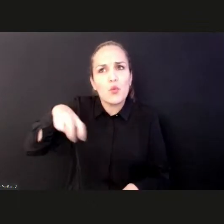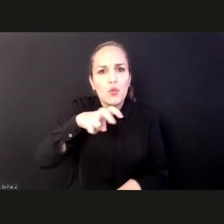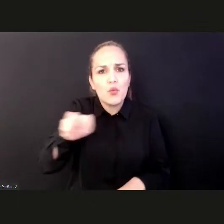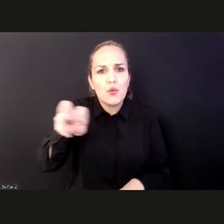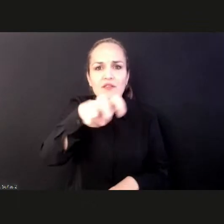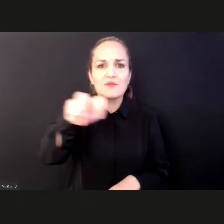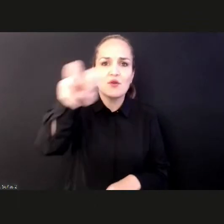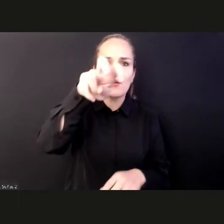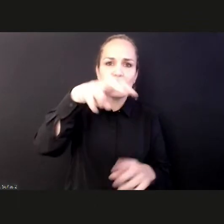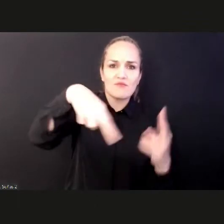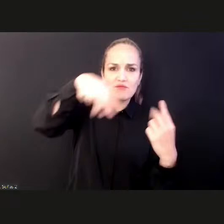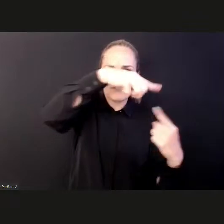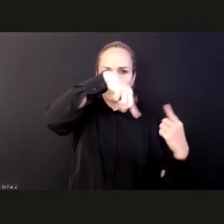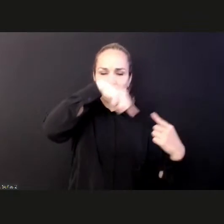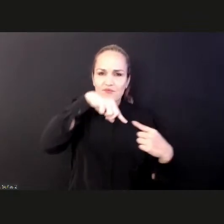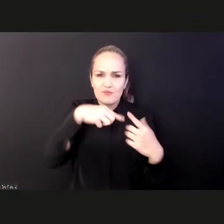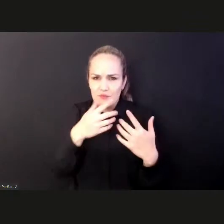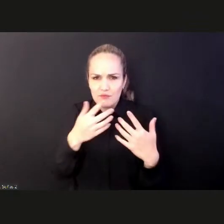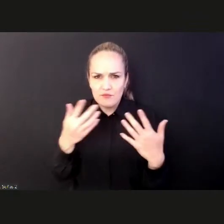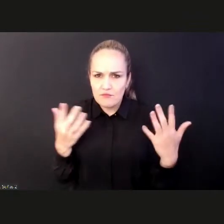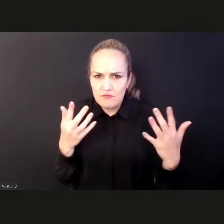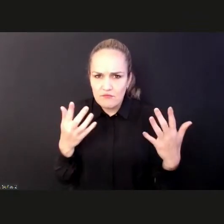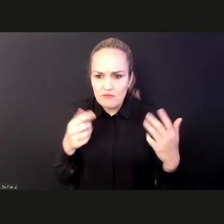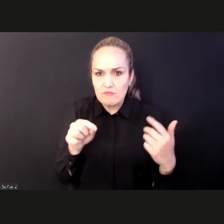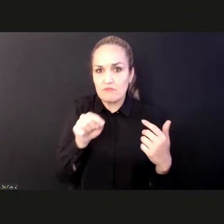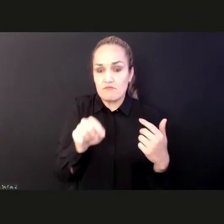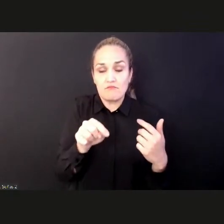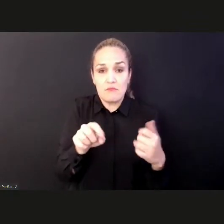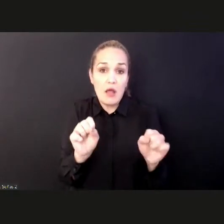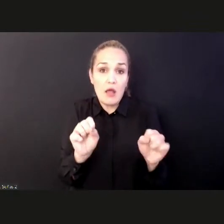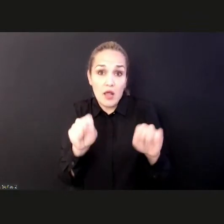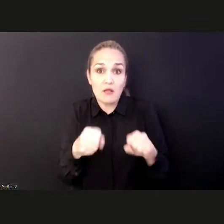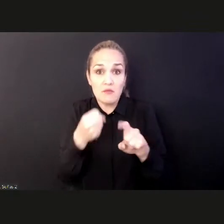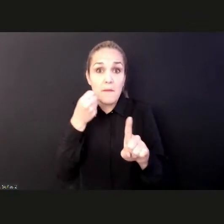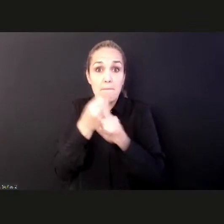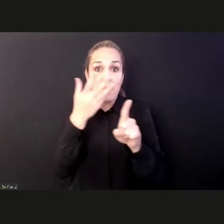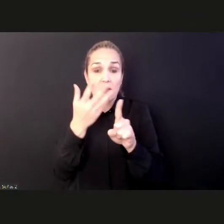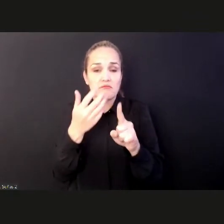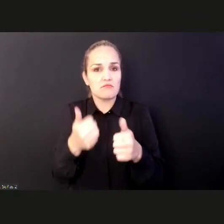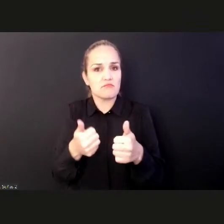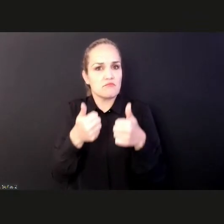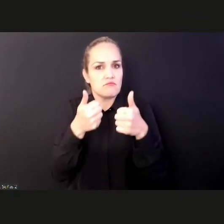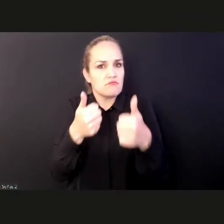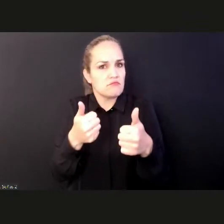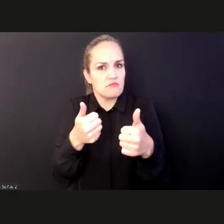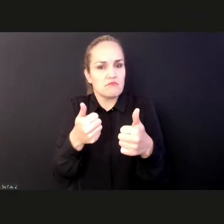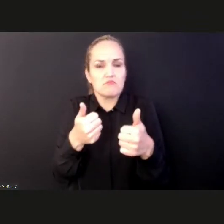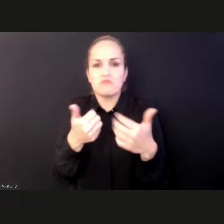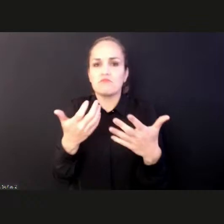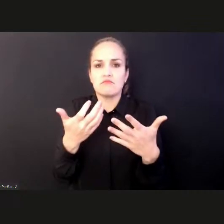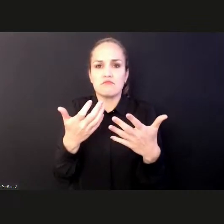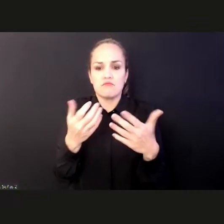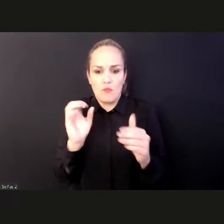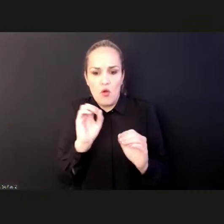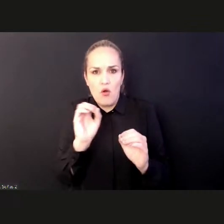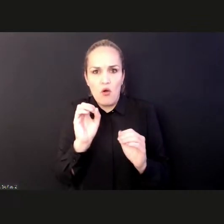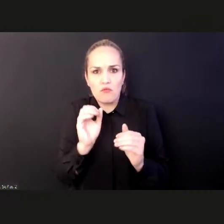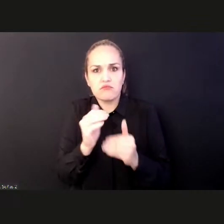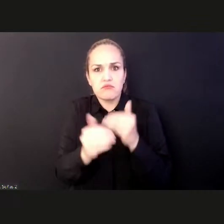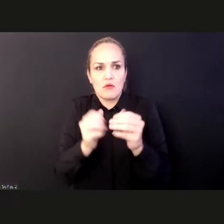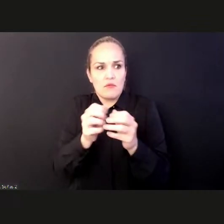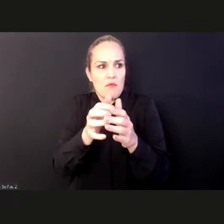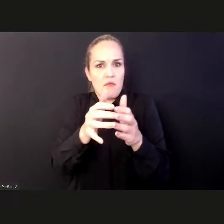impacts on the lives of the people within those communities. Now, just going back again to the